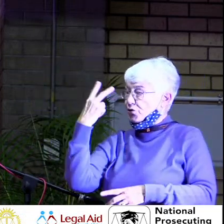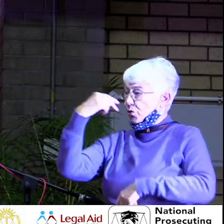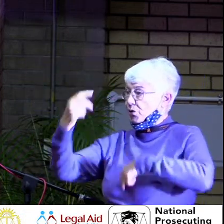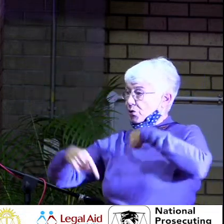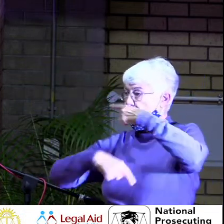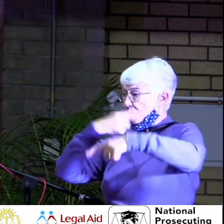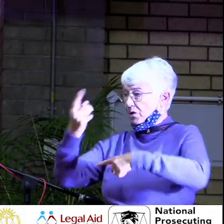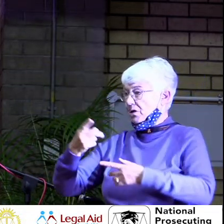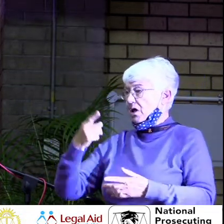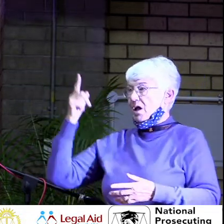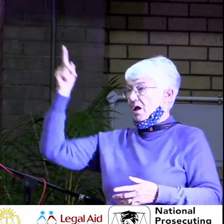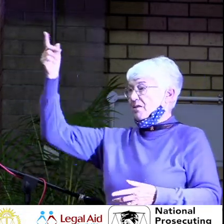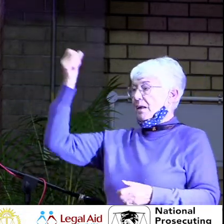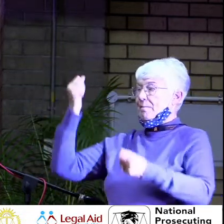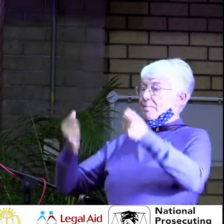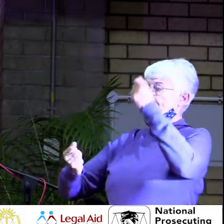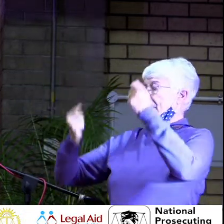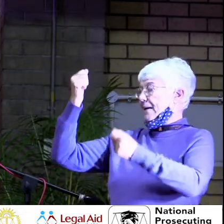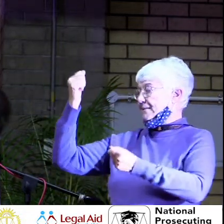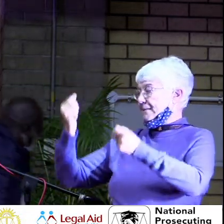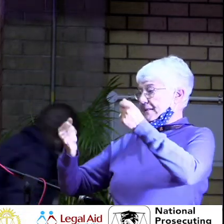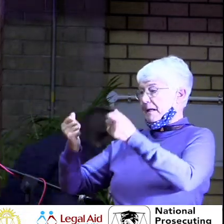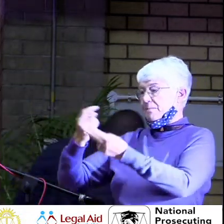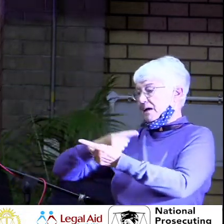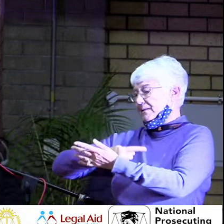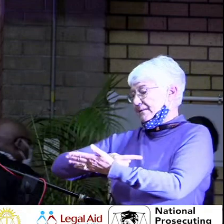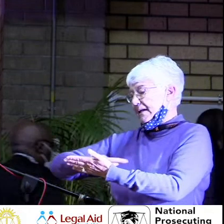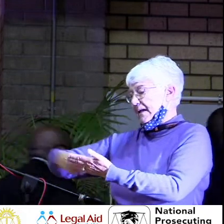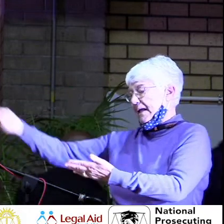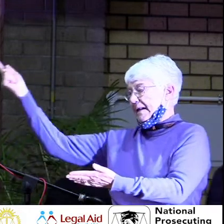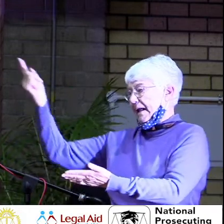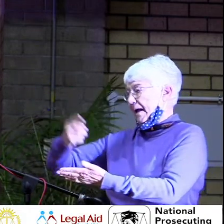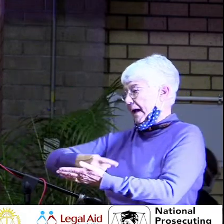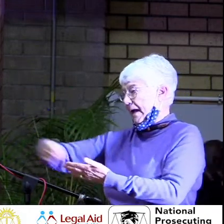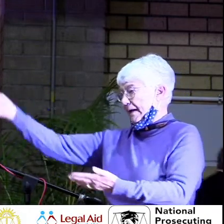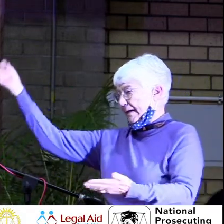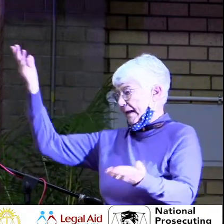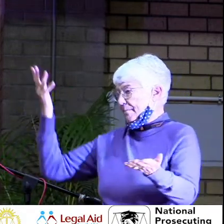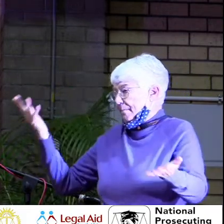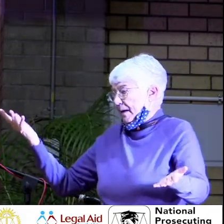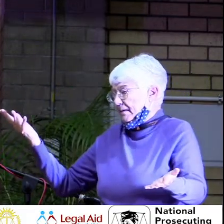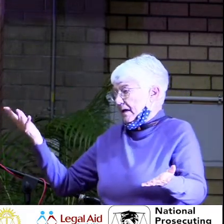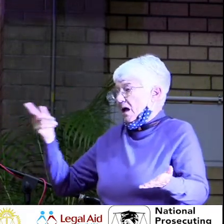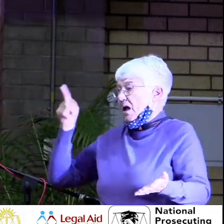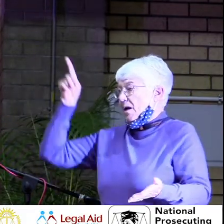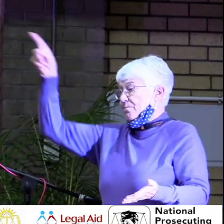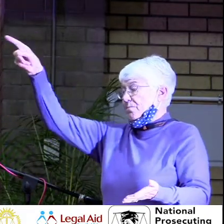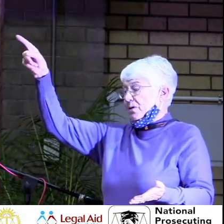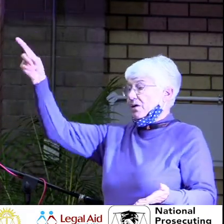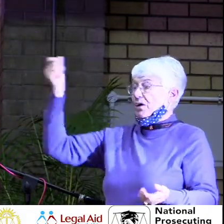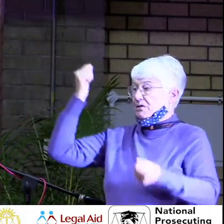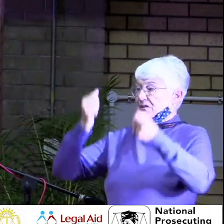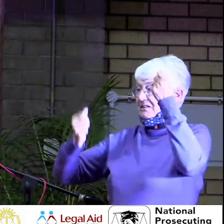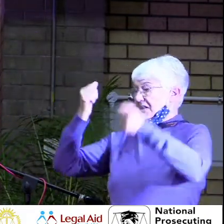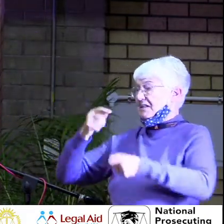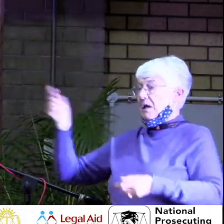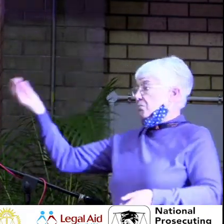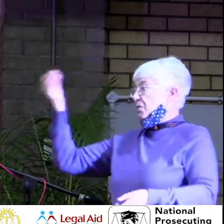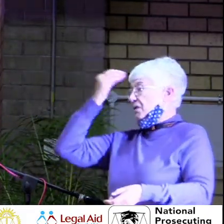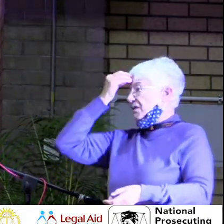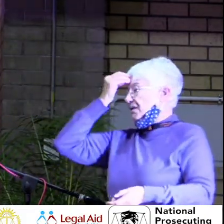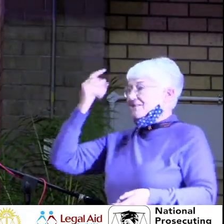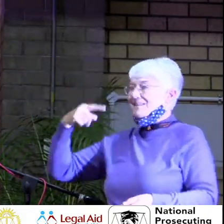roll because I'm waiting for the DNA. What happens? That rapist gets out of jail. That rapist goes